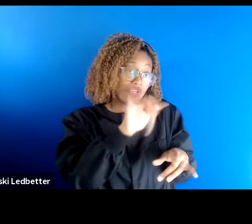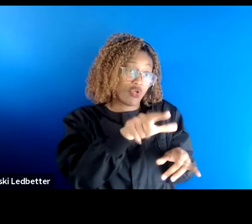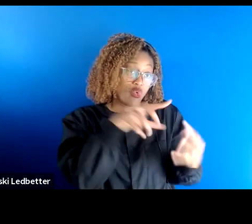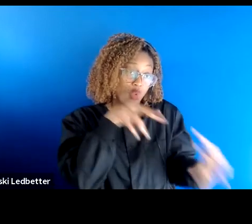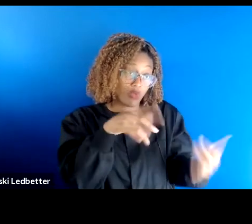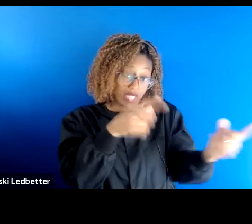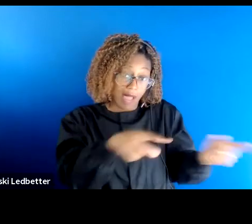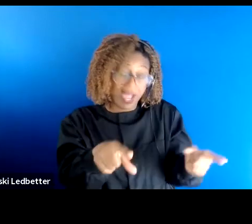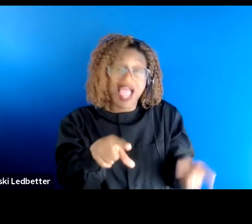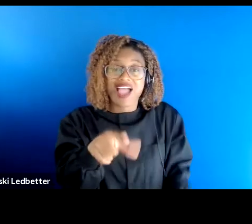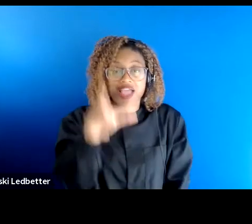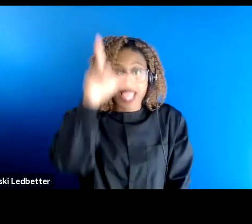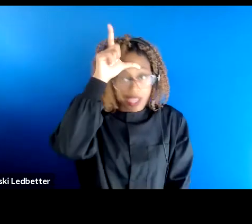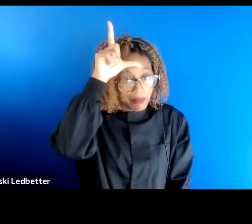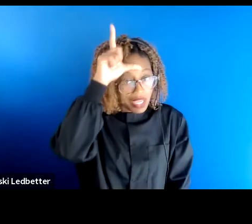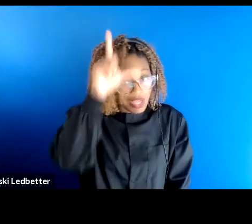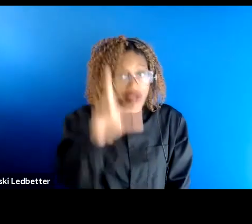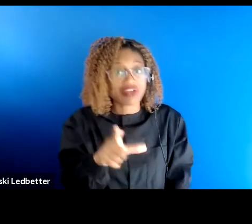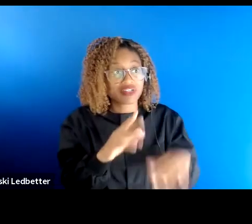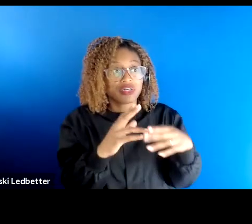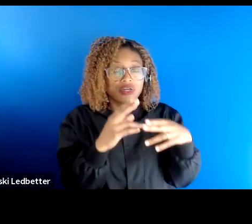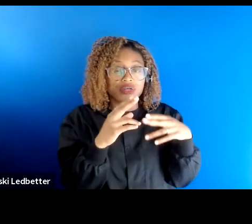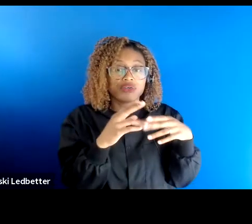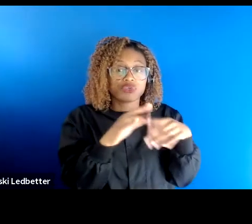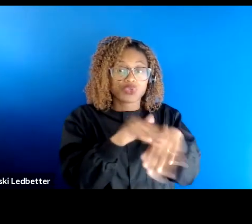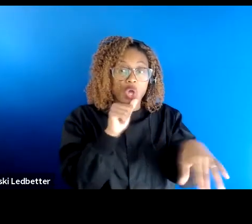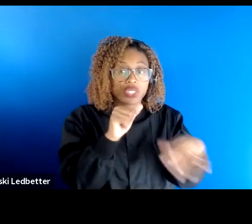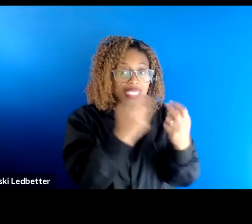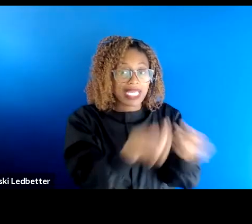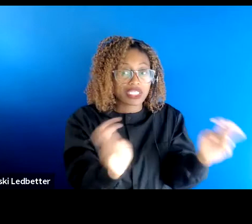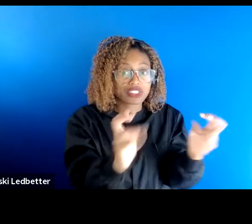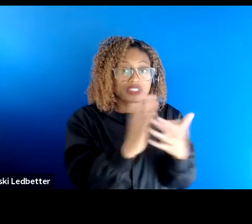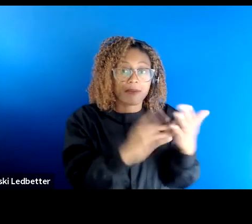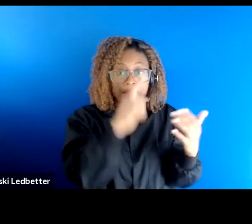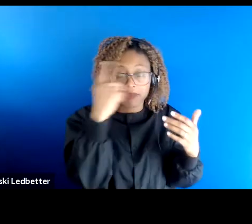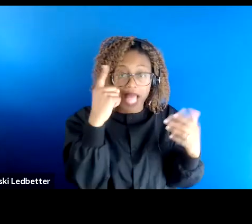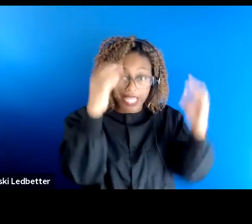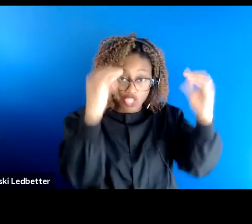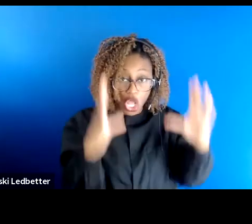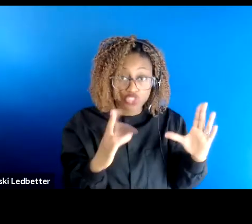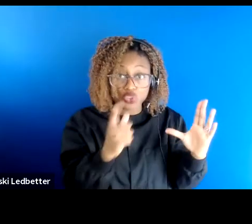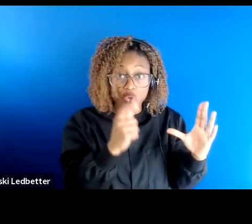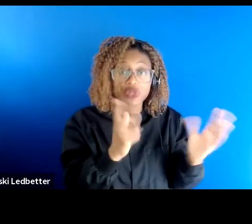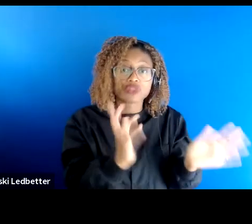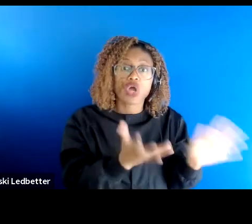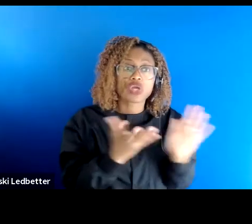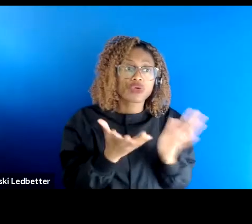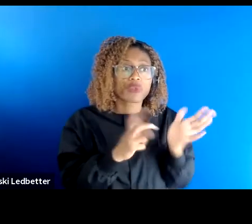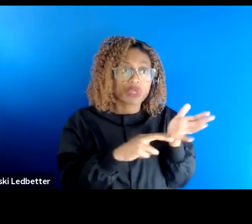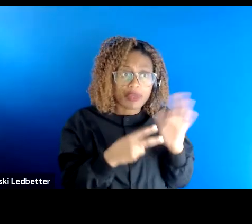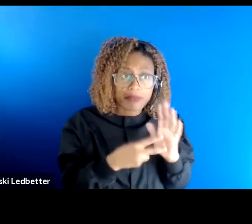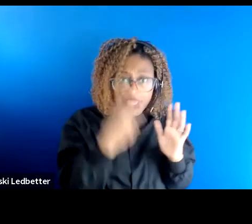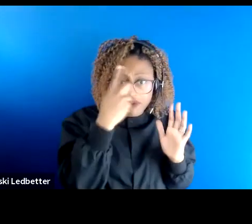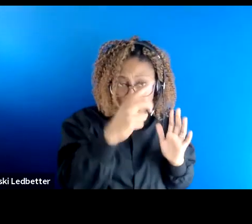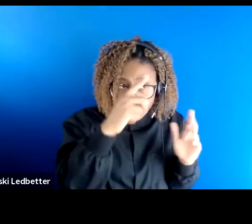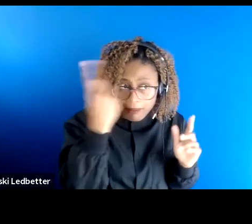Lincoln uh, called a council of some Black scholars who was talking about what it would mean for